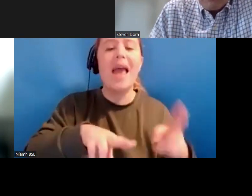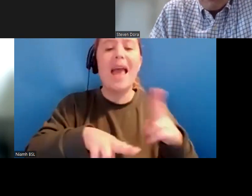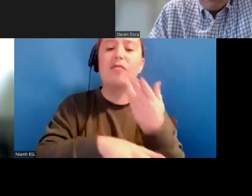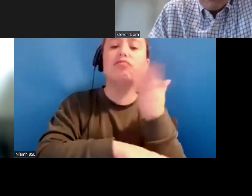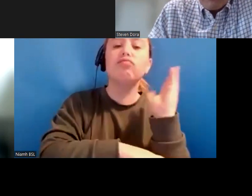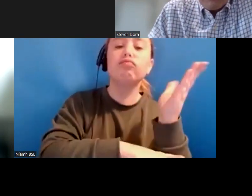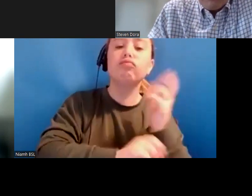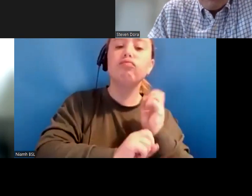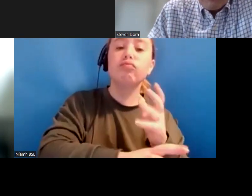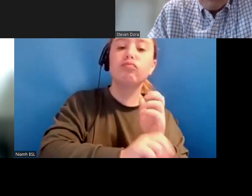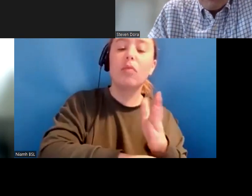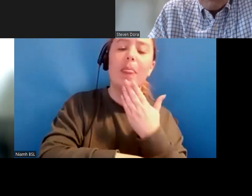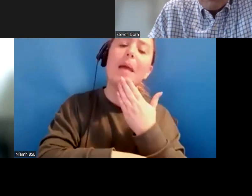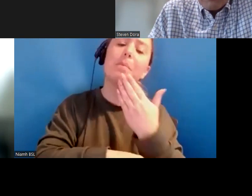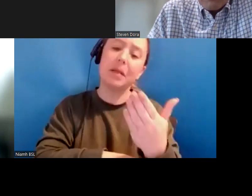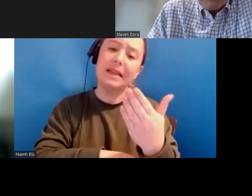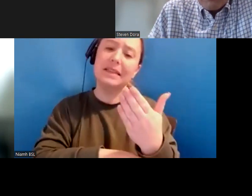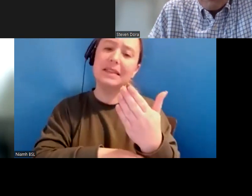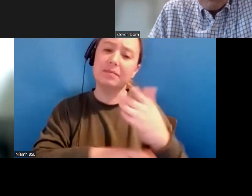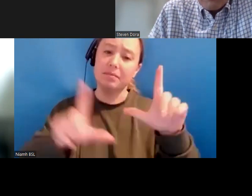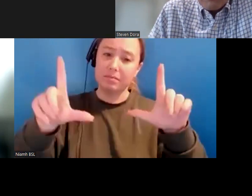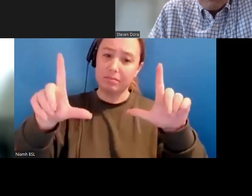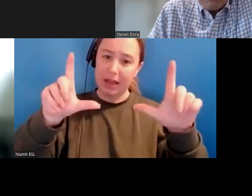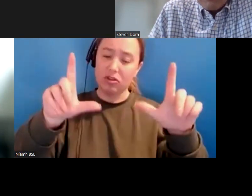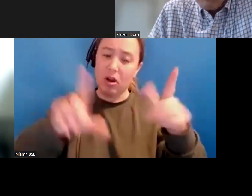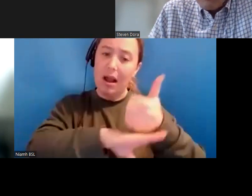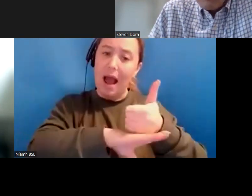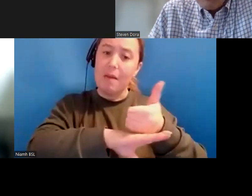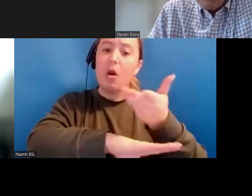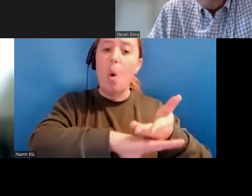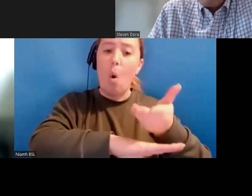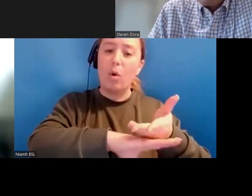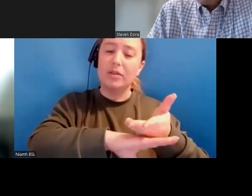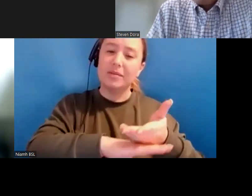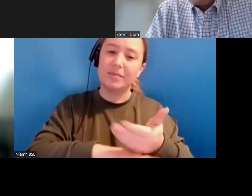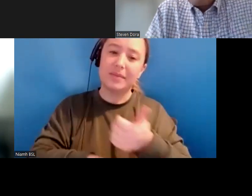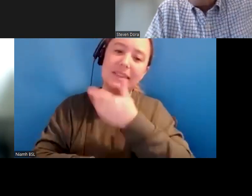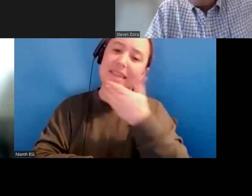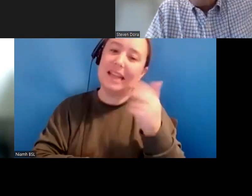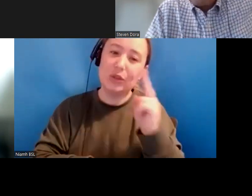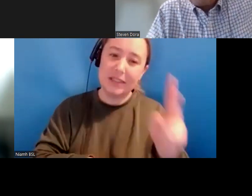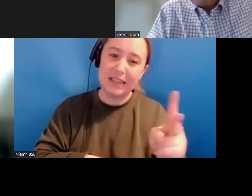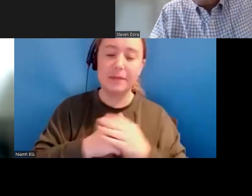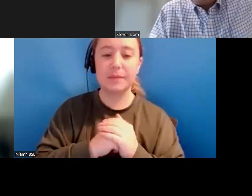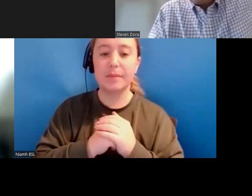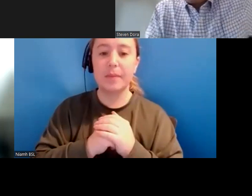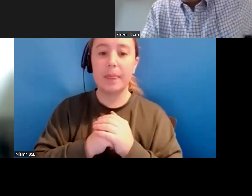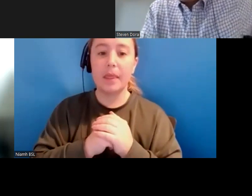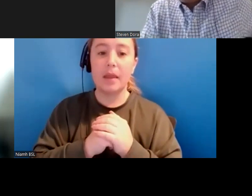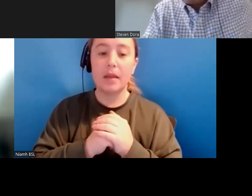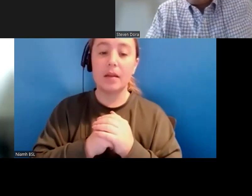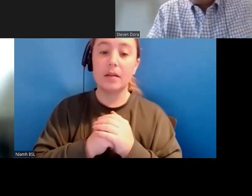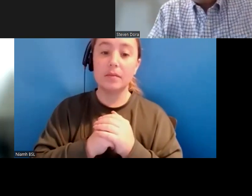help participants to see who is speaking. And it would also be useful if your name was displayed on the screen, as this would